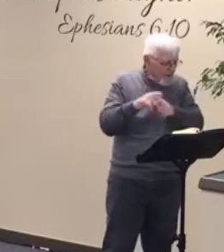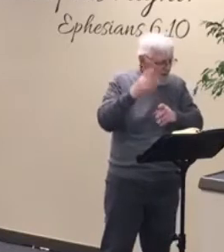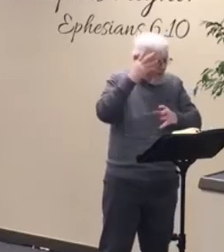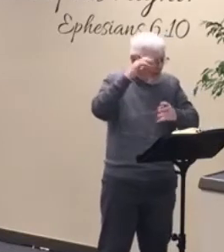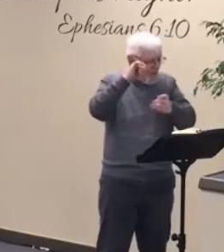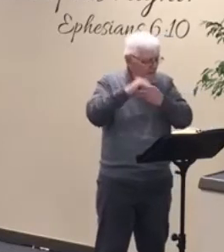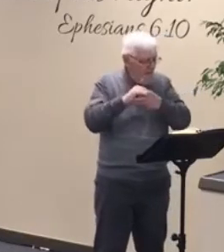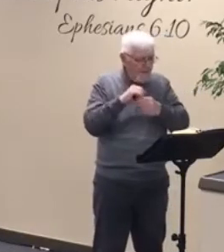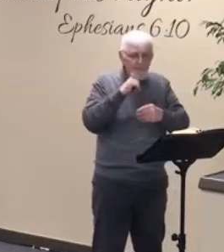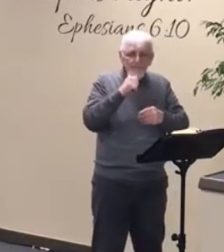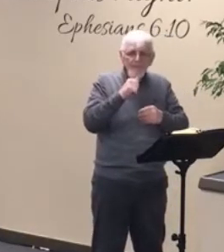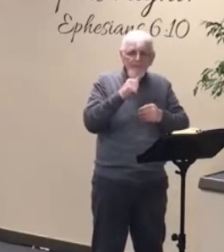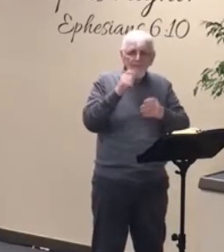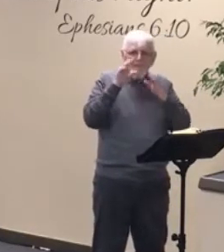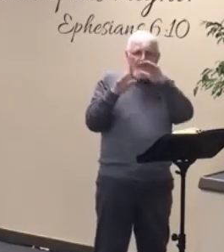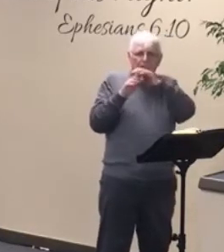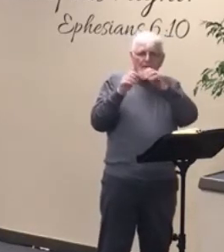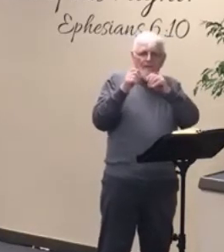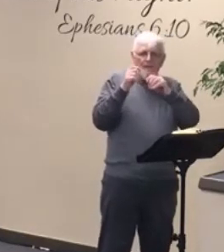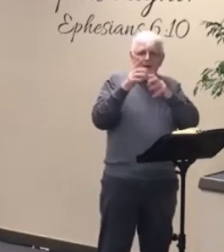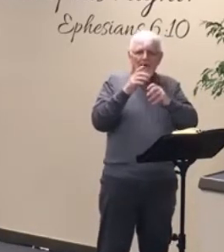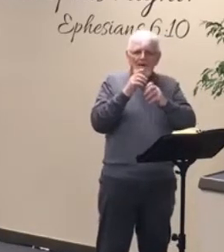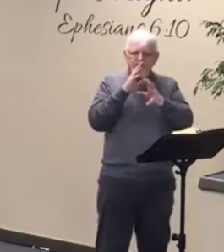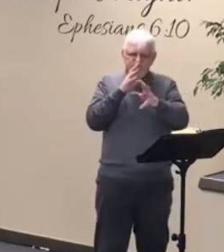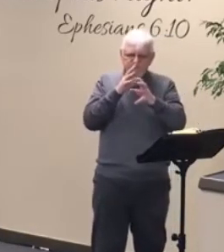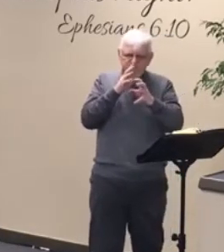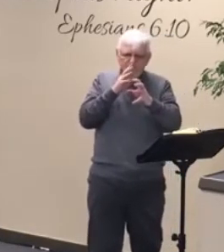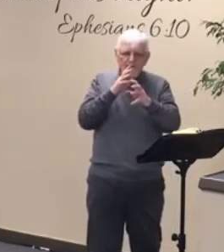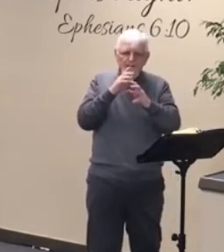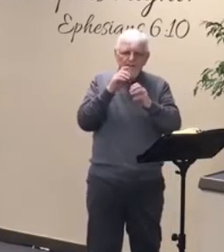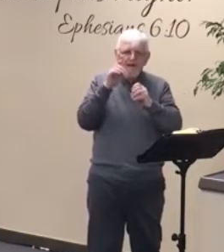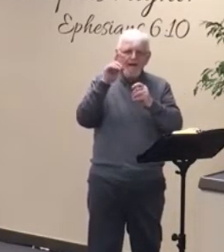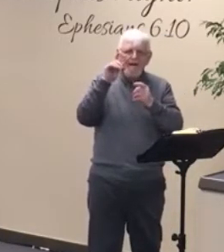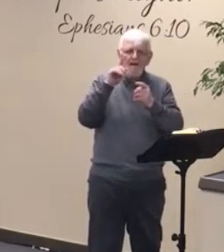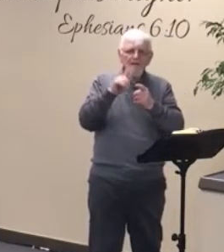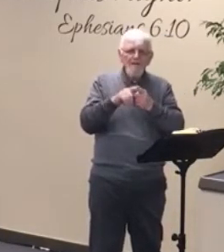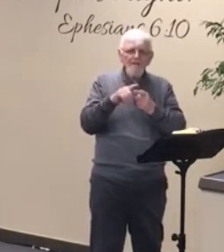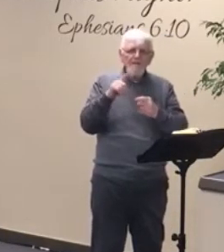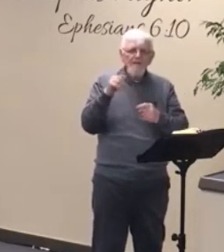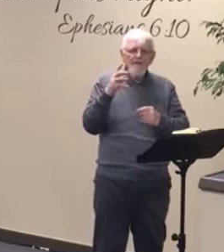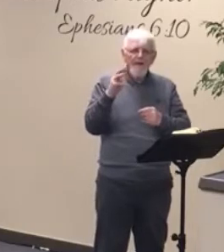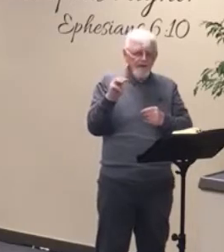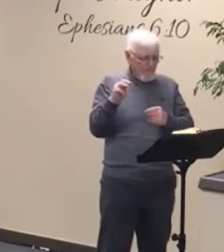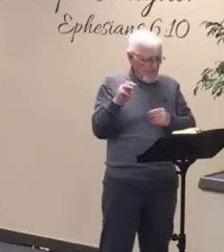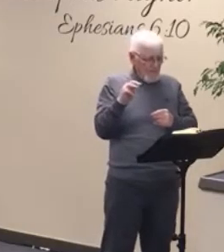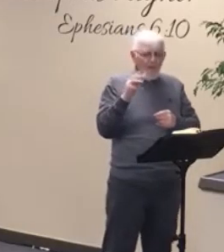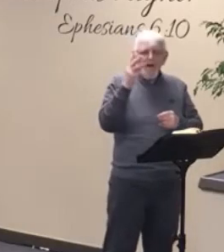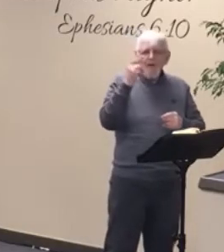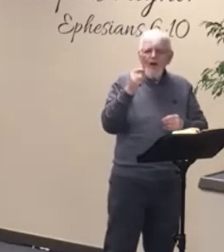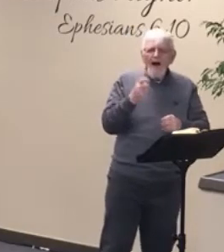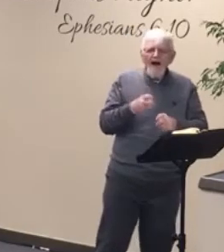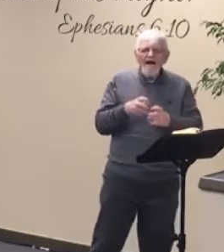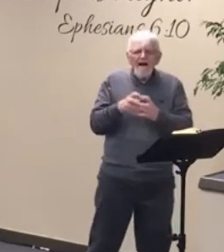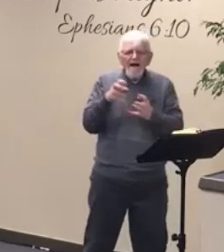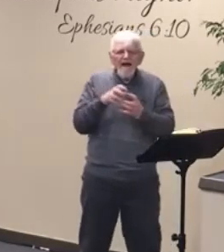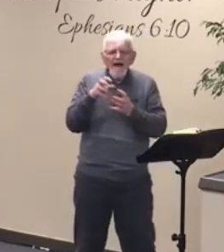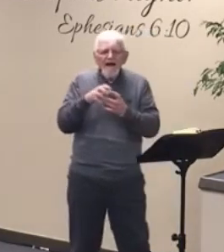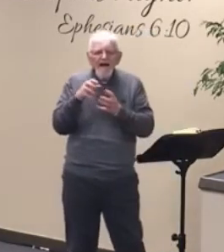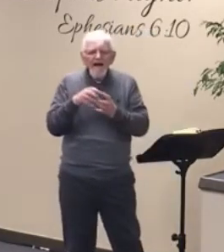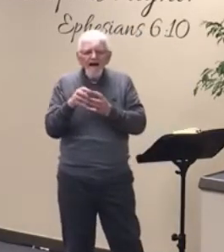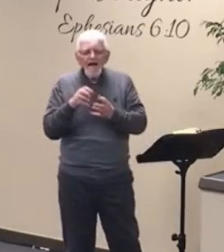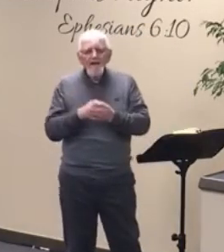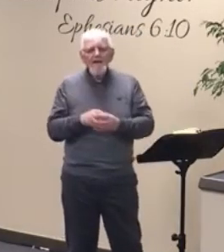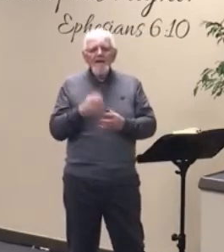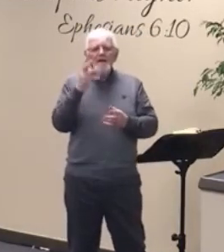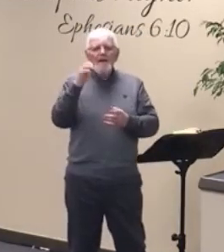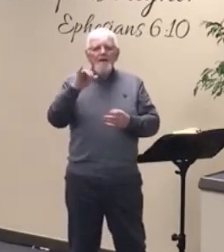unto them and spake roughly unto them. A rough situation shows up. Why is he so harsh? Why